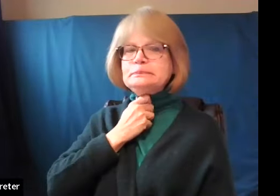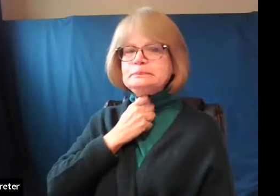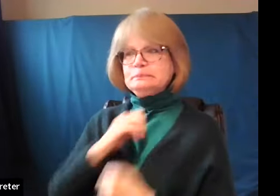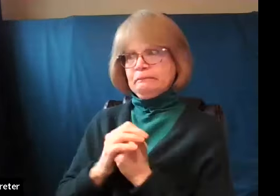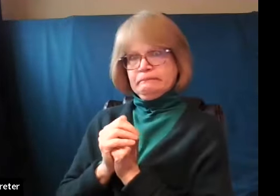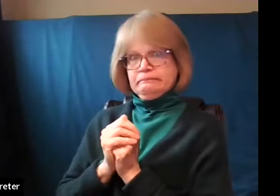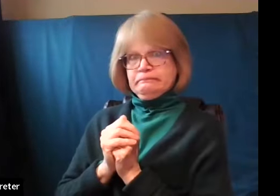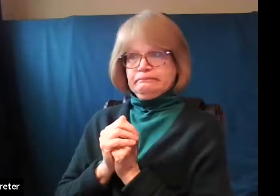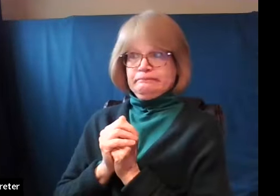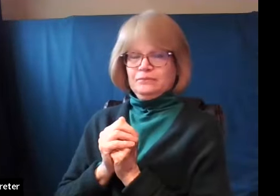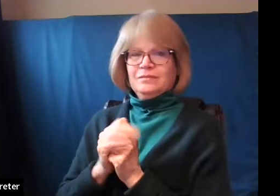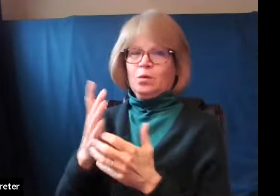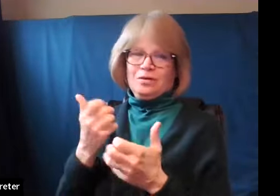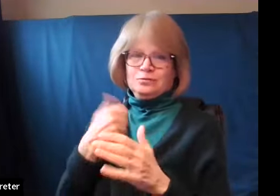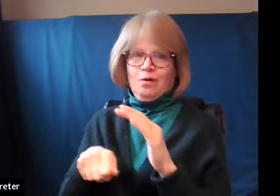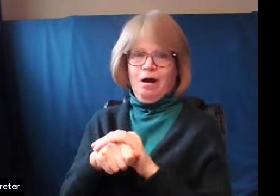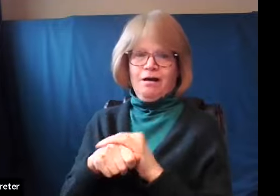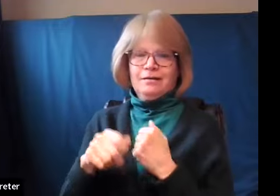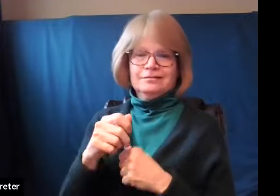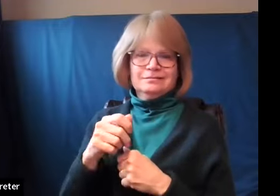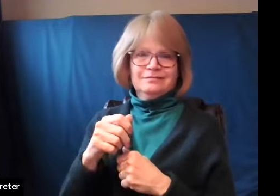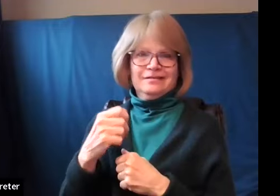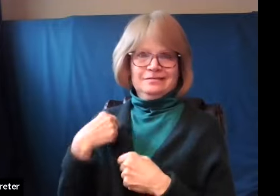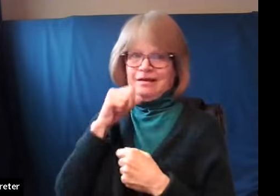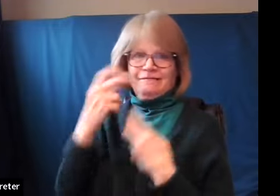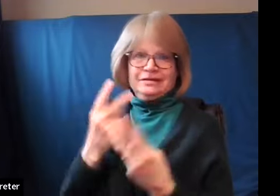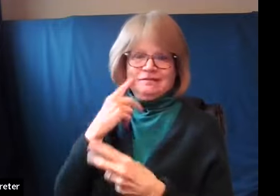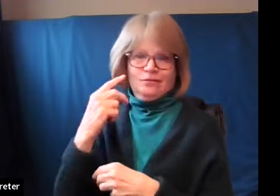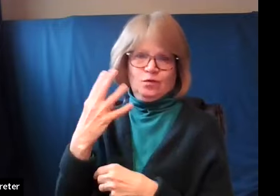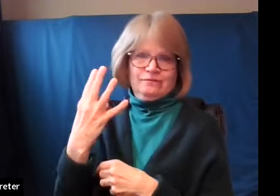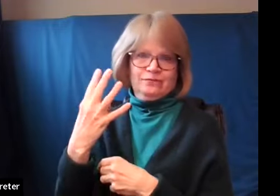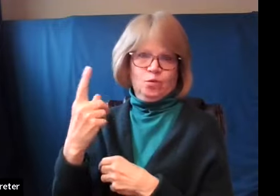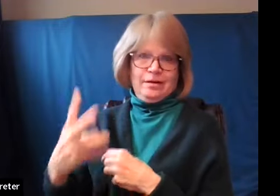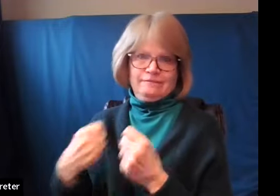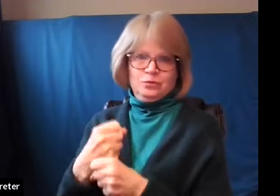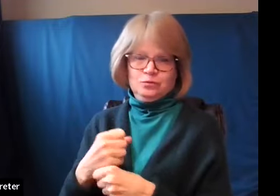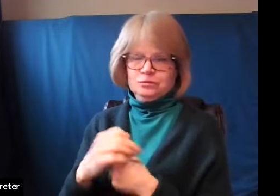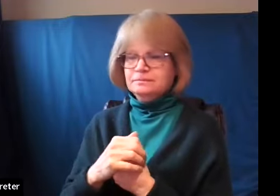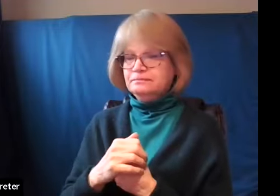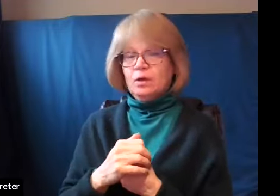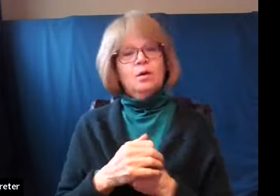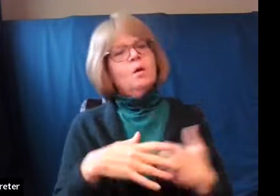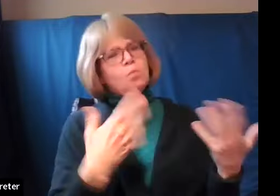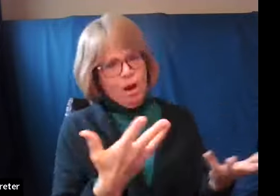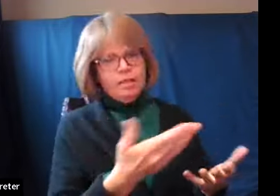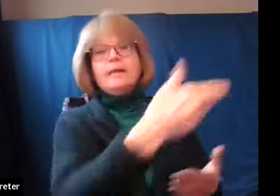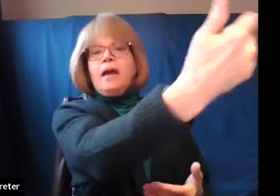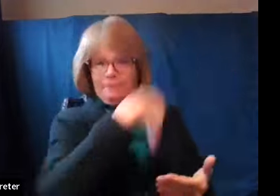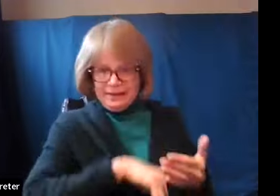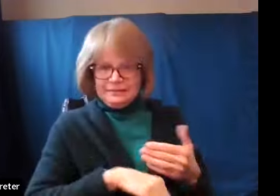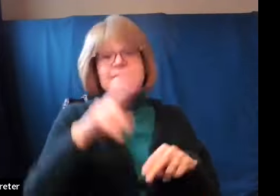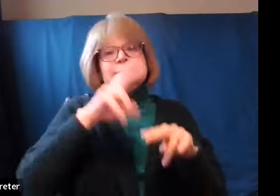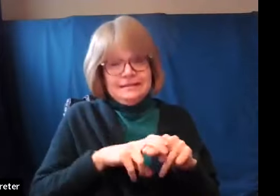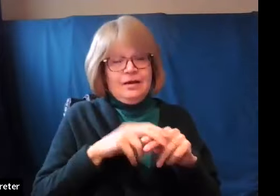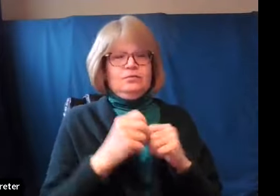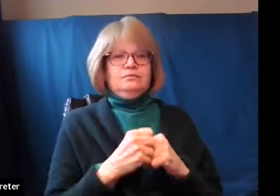in an anxious attempt to hide the guilty tardiness of his overdue visitation. "Well, do come in and have a